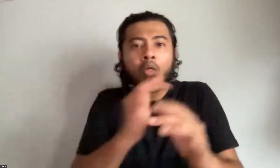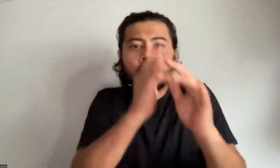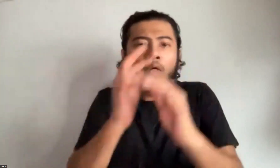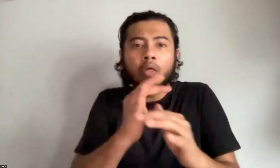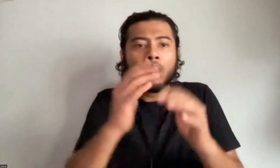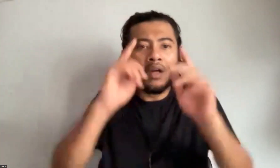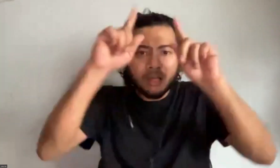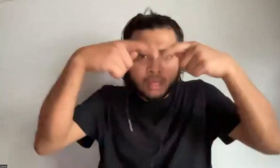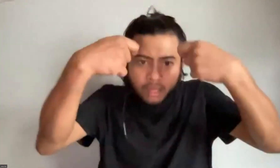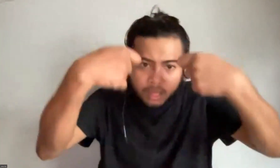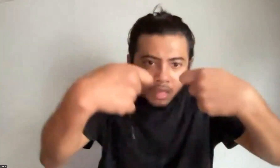again.